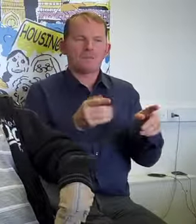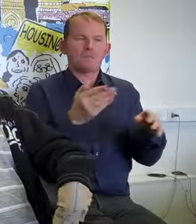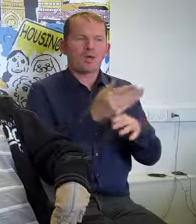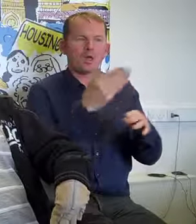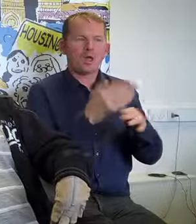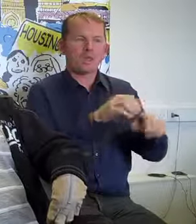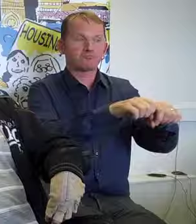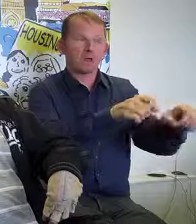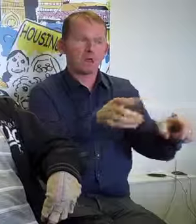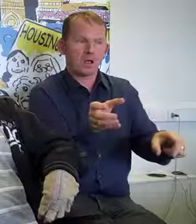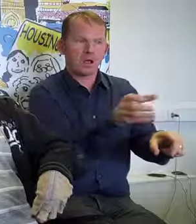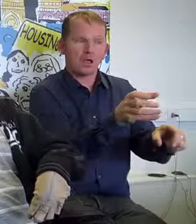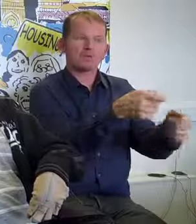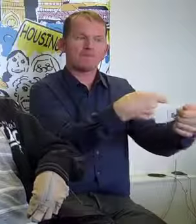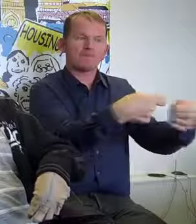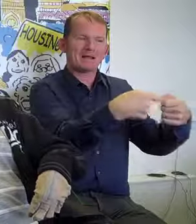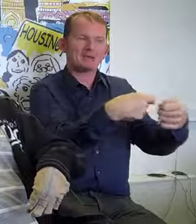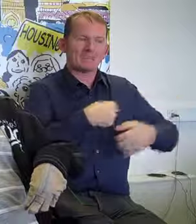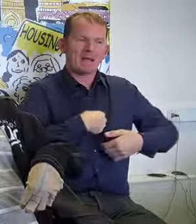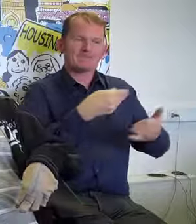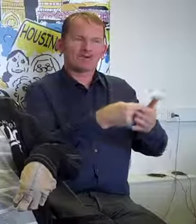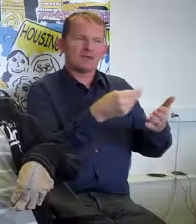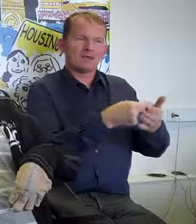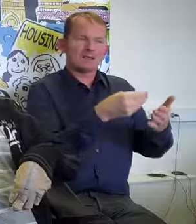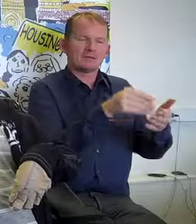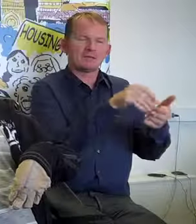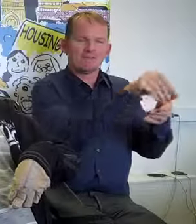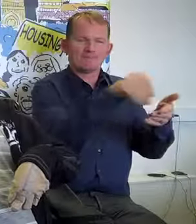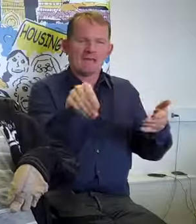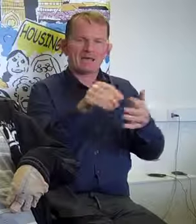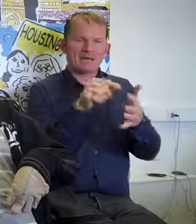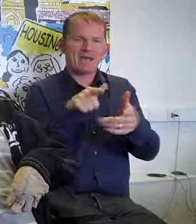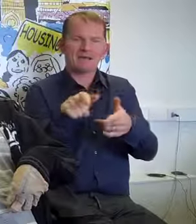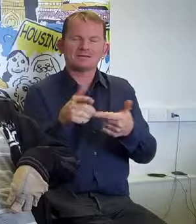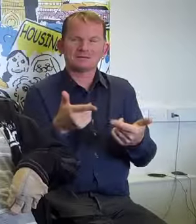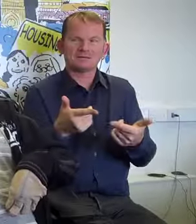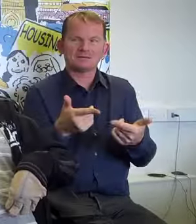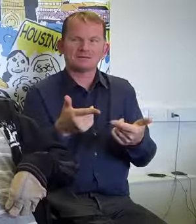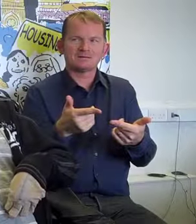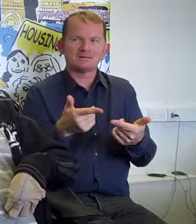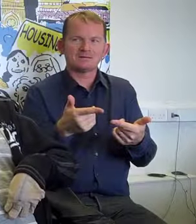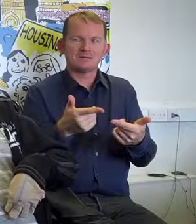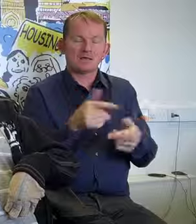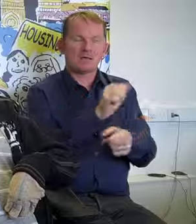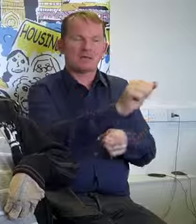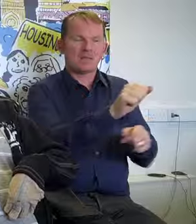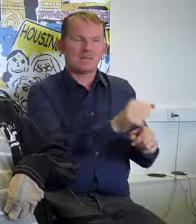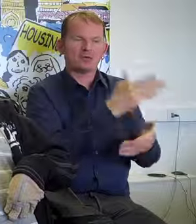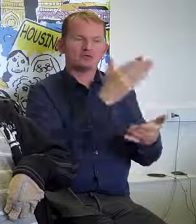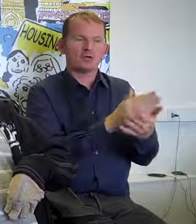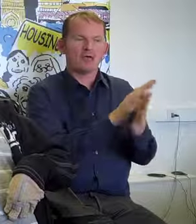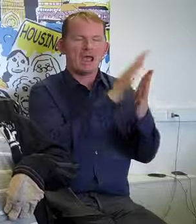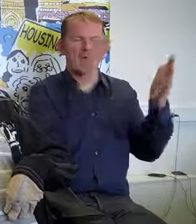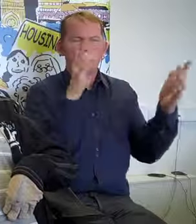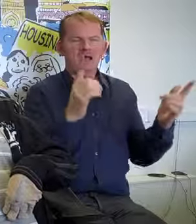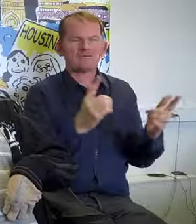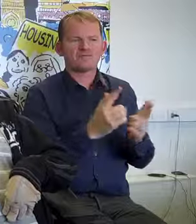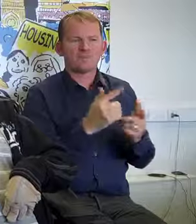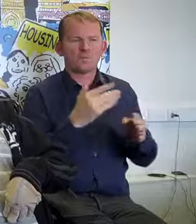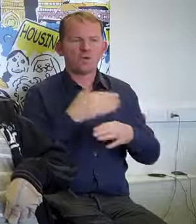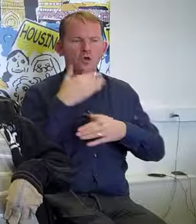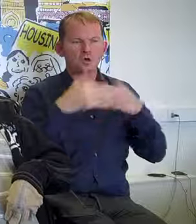my money for paying my PAs and making sure that everything is in